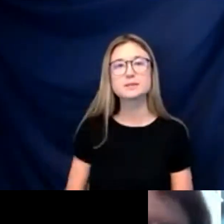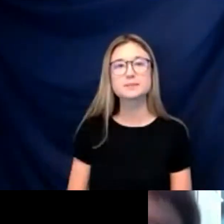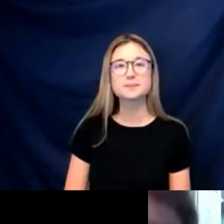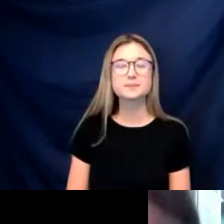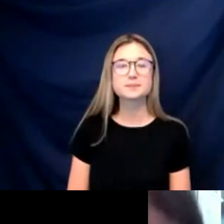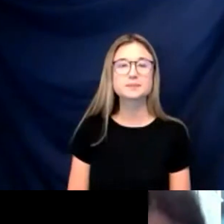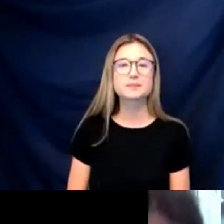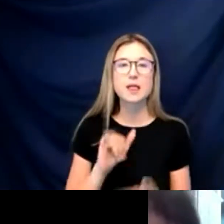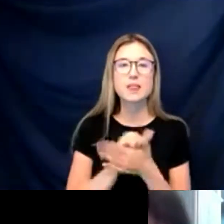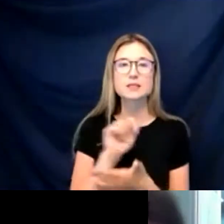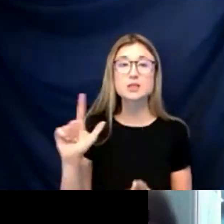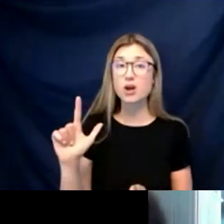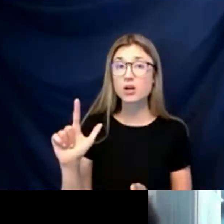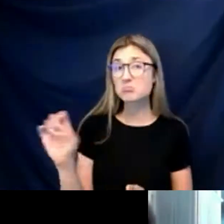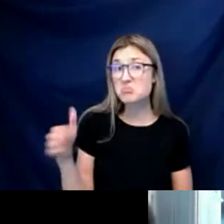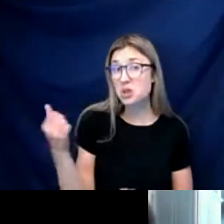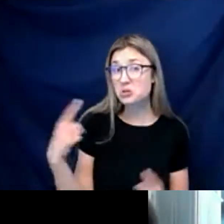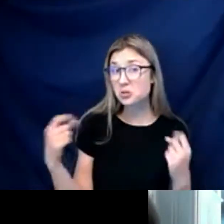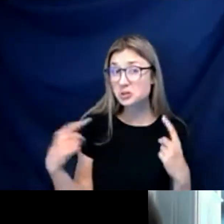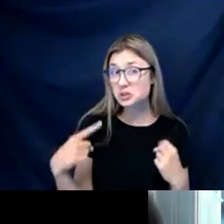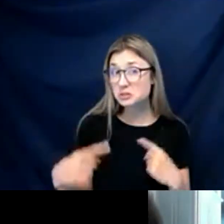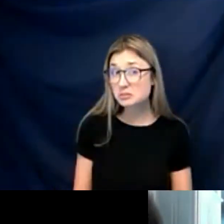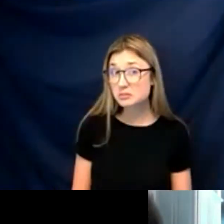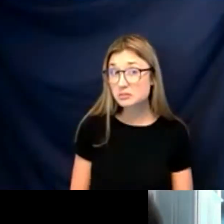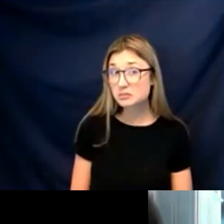That's all I've got, unless there are more questions.